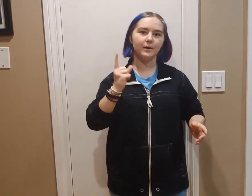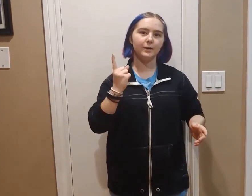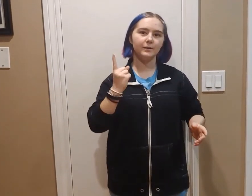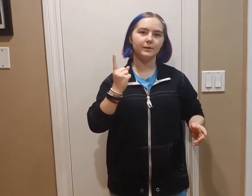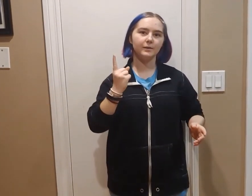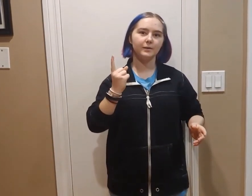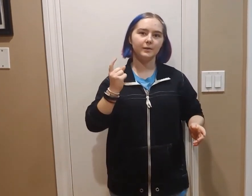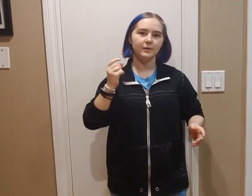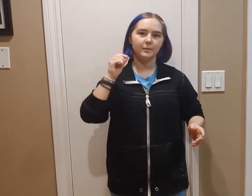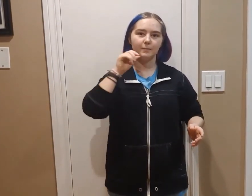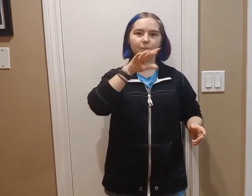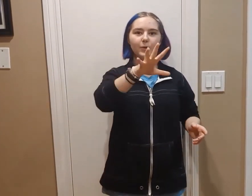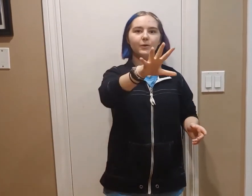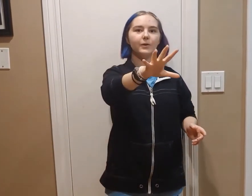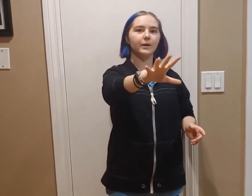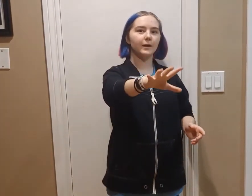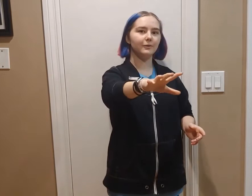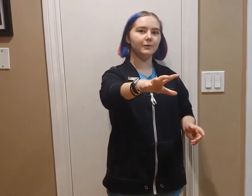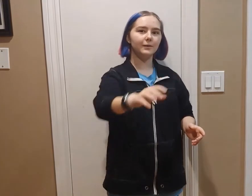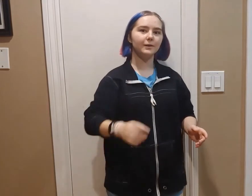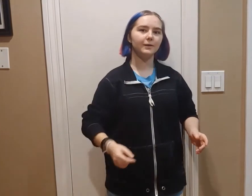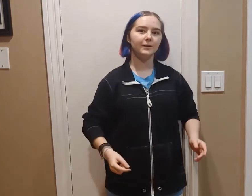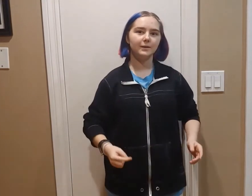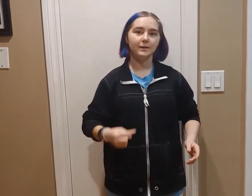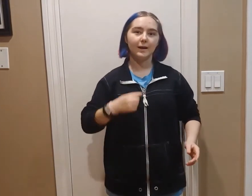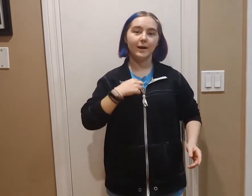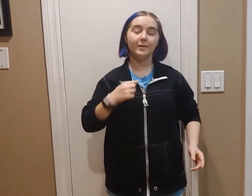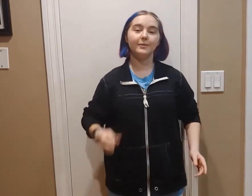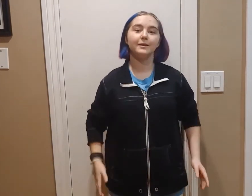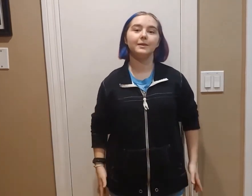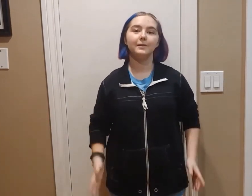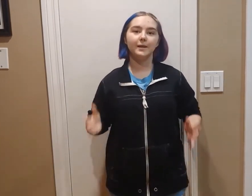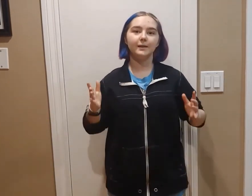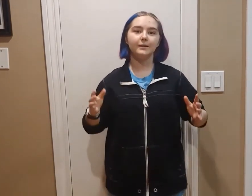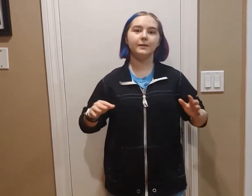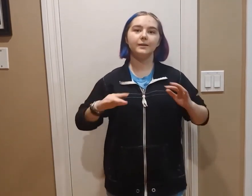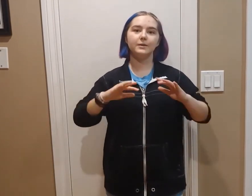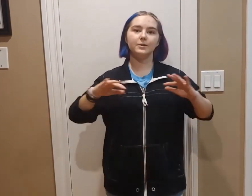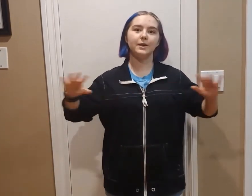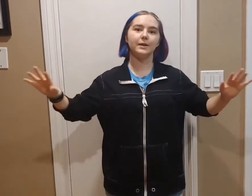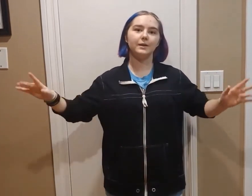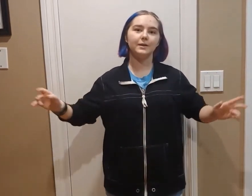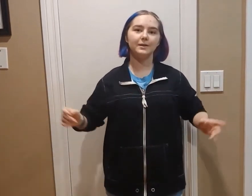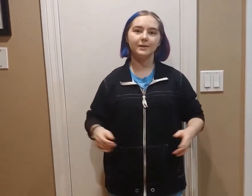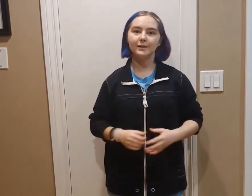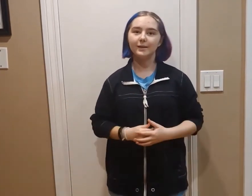anyone blow it out. I'm gonna let it shine.